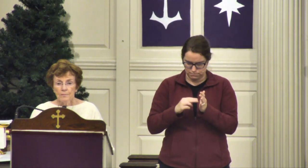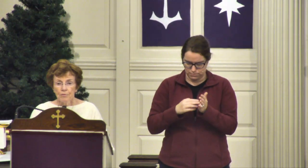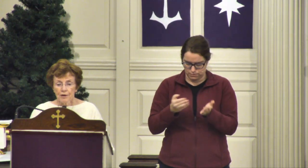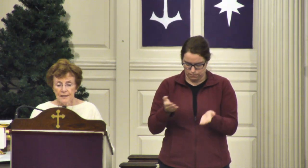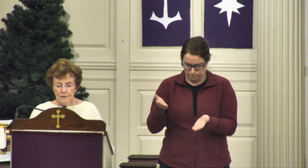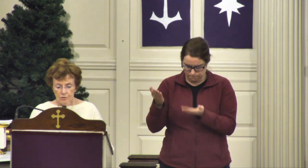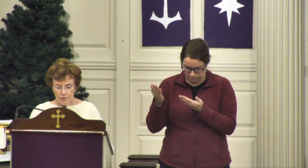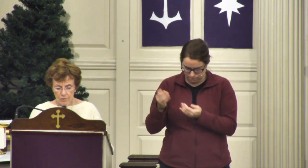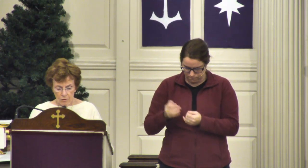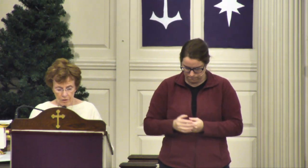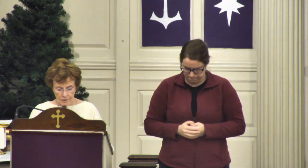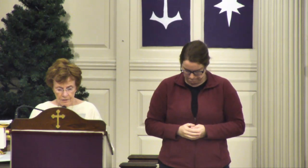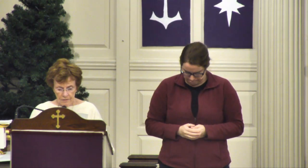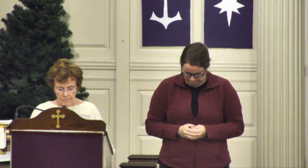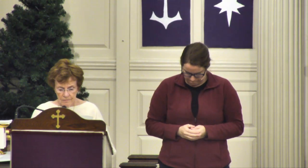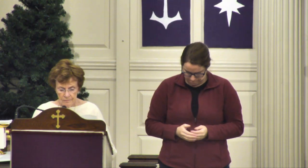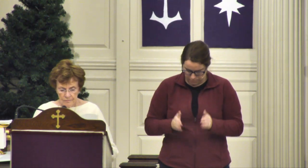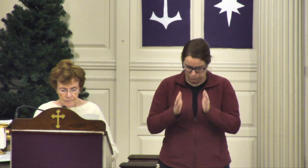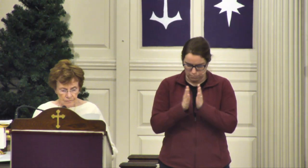we pray to the Lord.